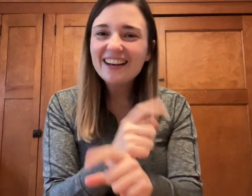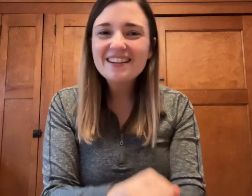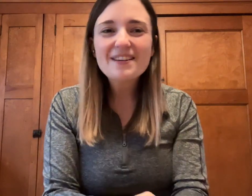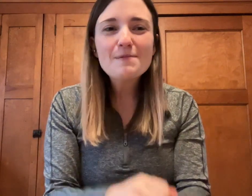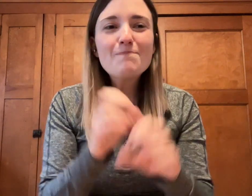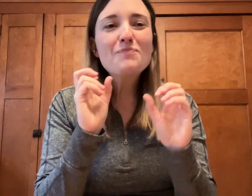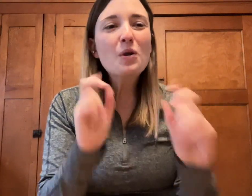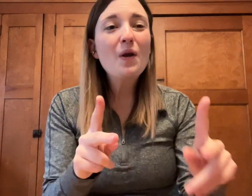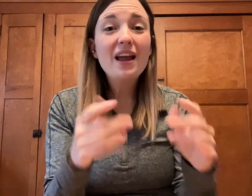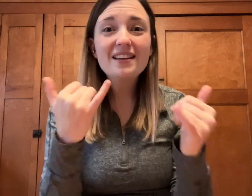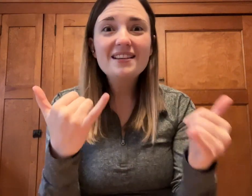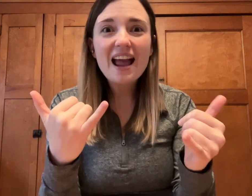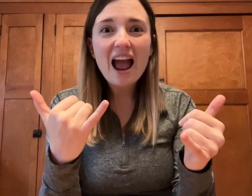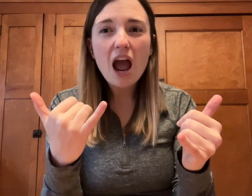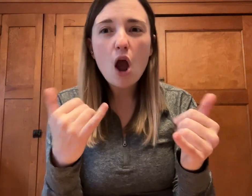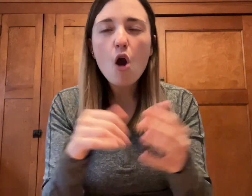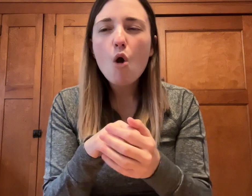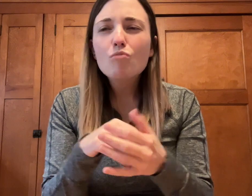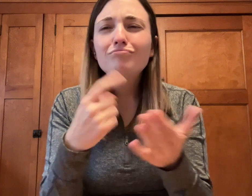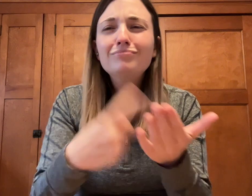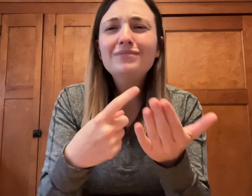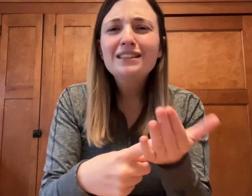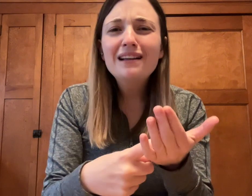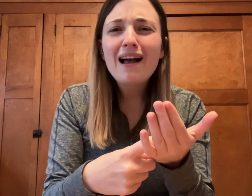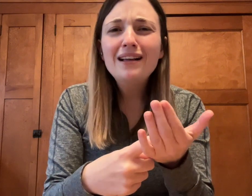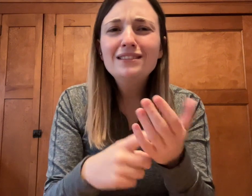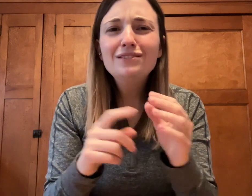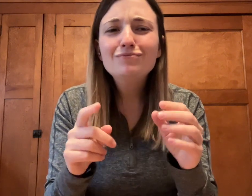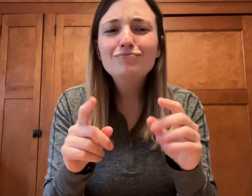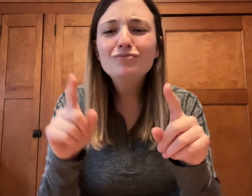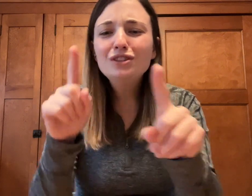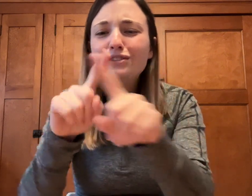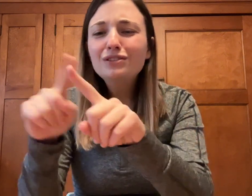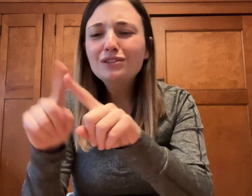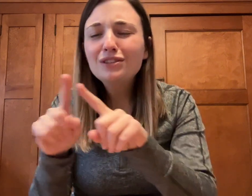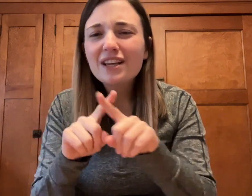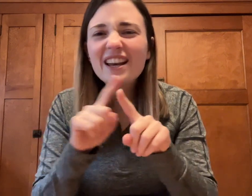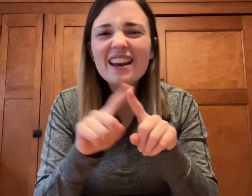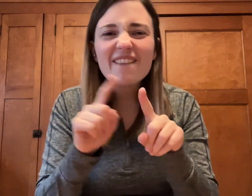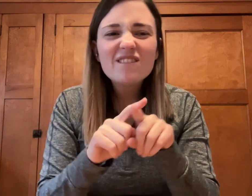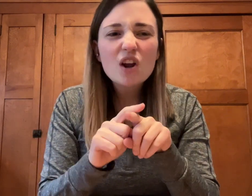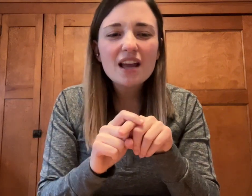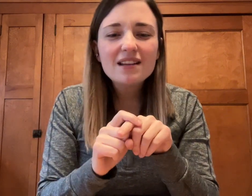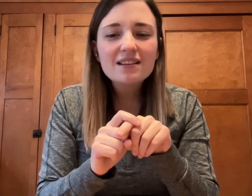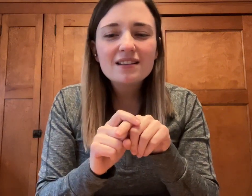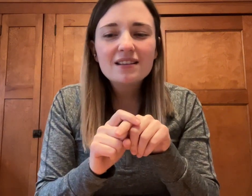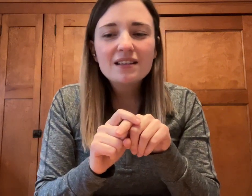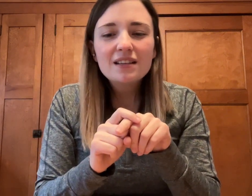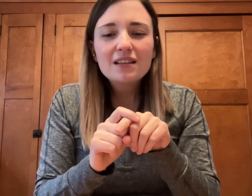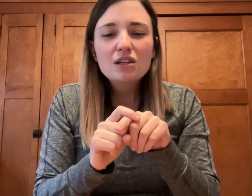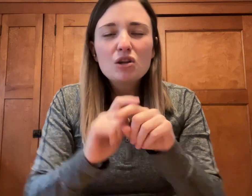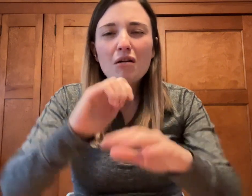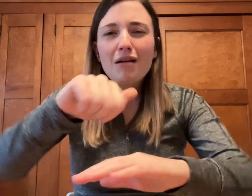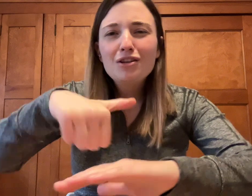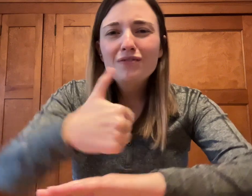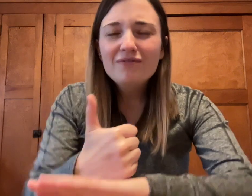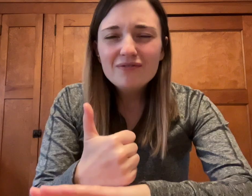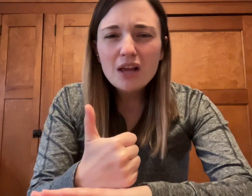some of the different structures. First of all, there's the white out here that surrounds the outside of the bone. It tends to be a sleeve that surrounds the bone. What do we